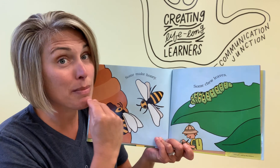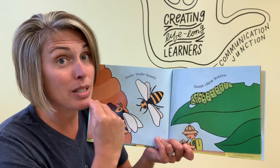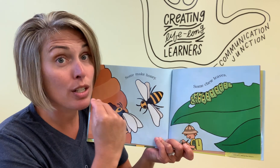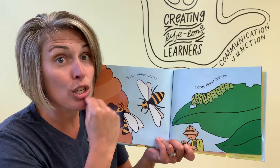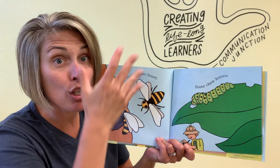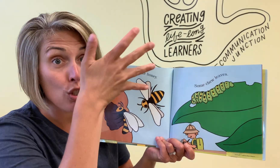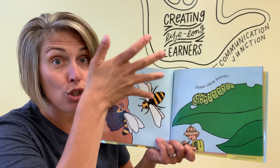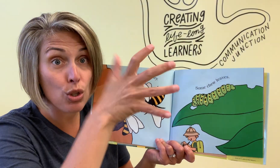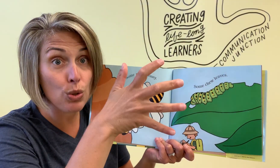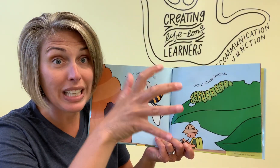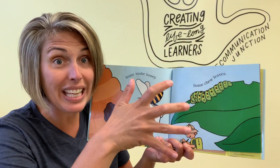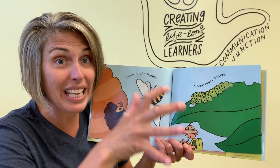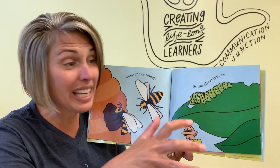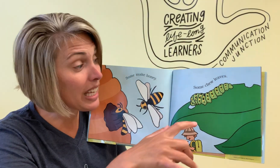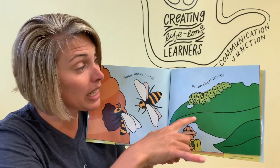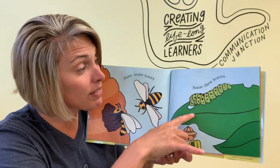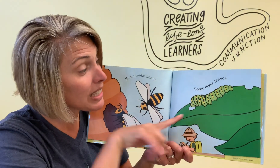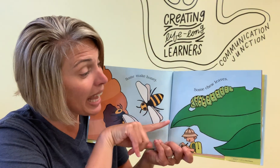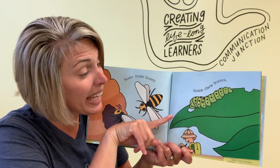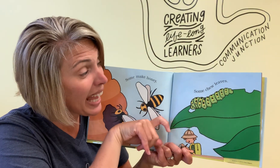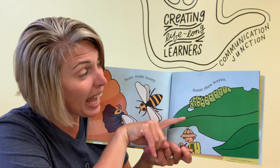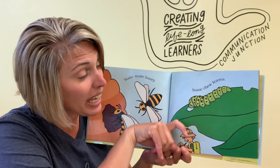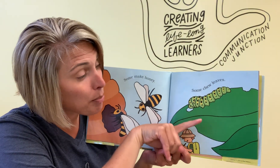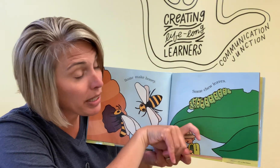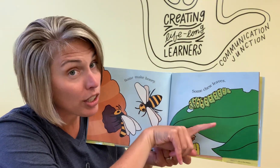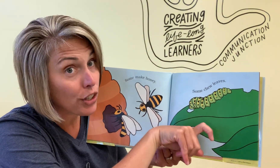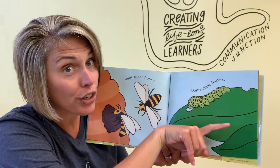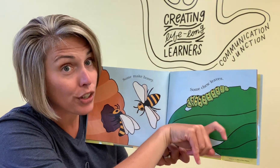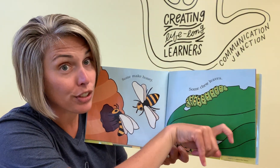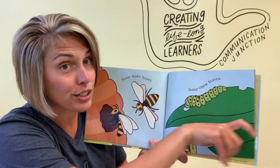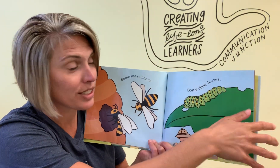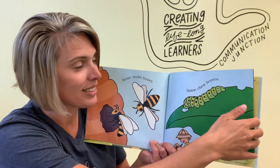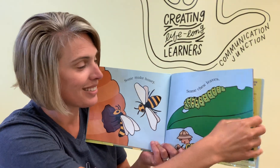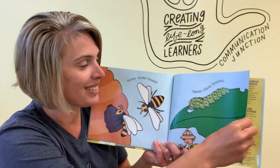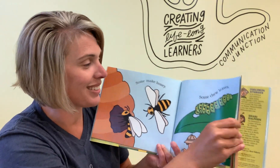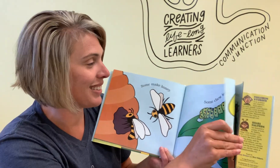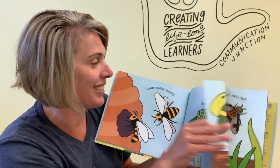Some chew leaves, like caterpillars.